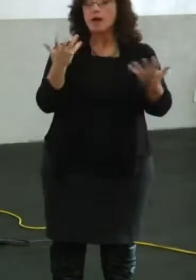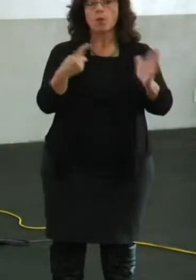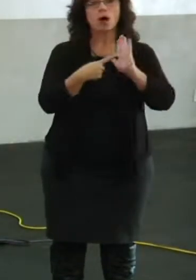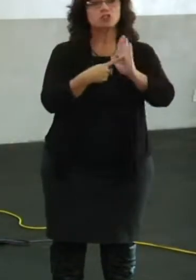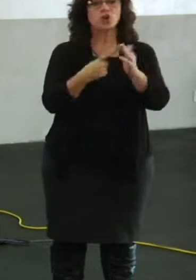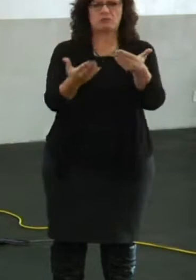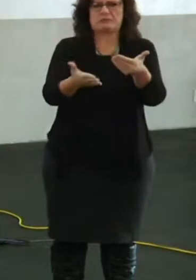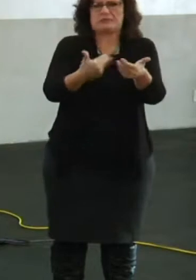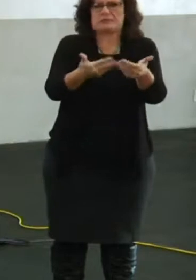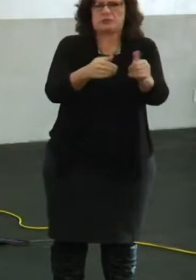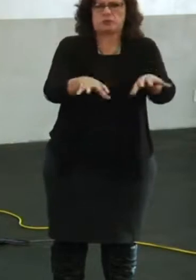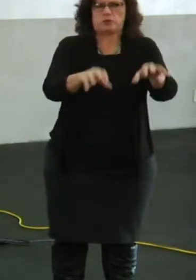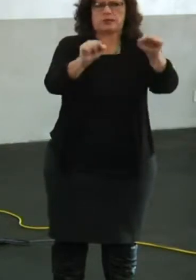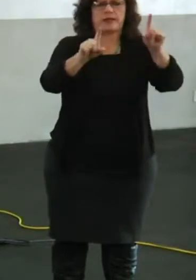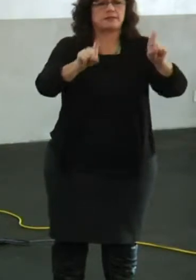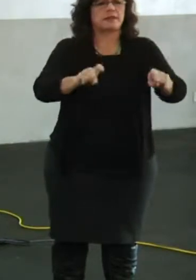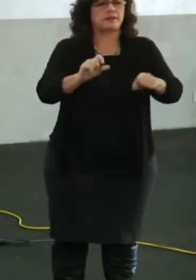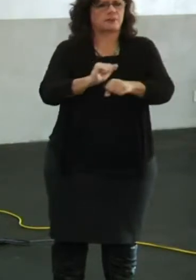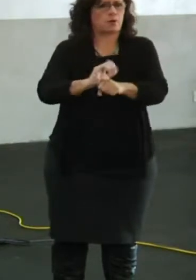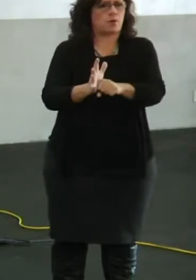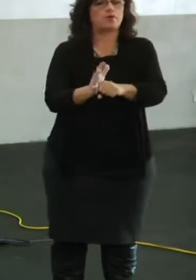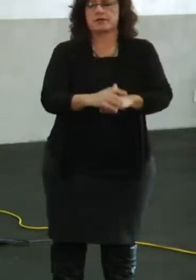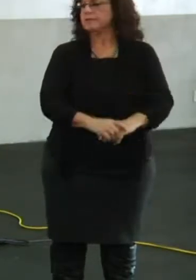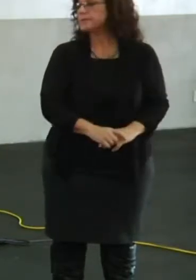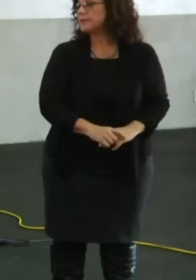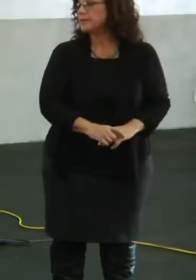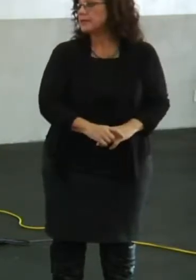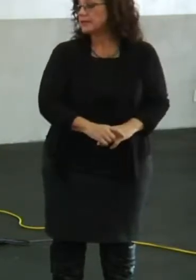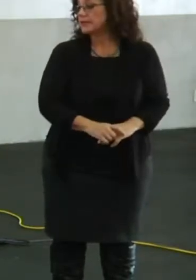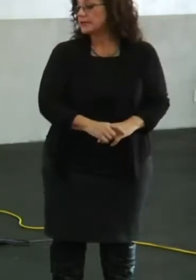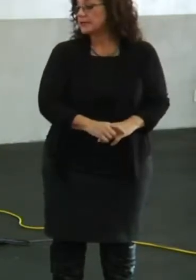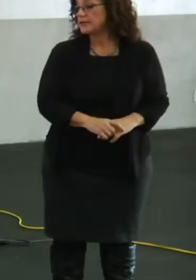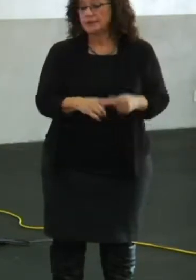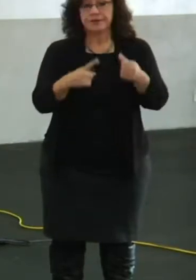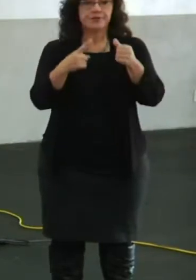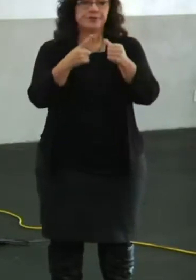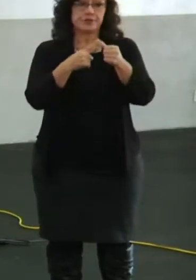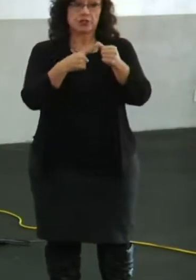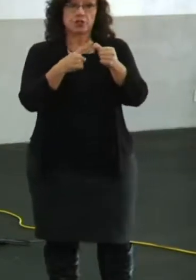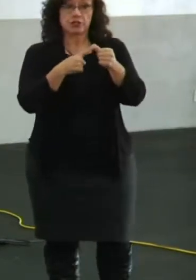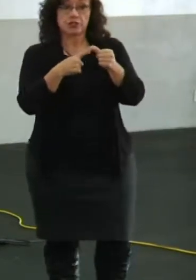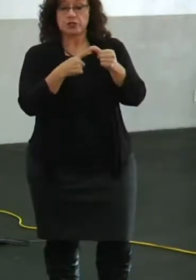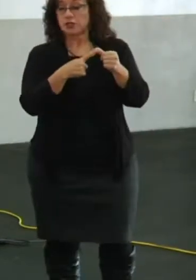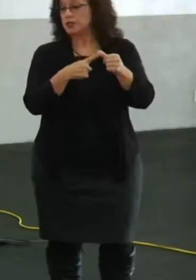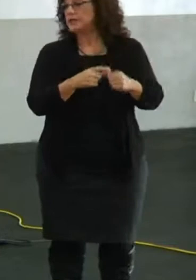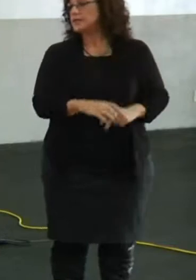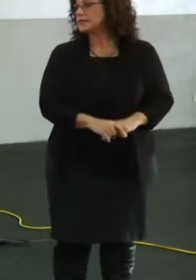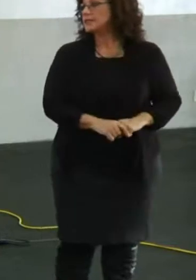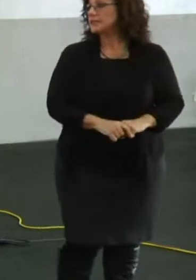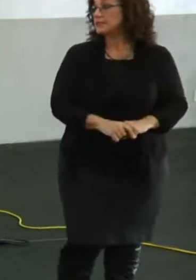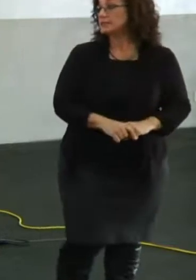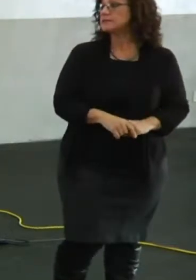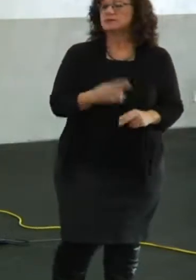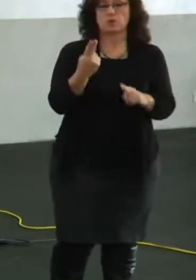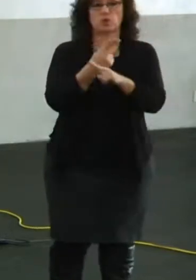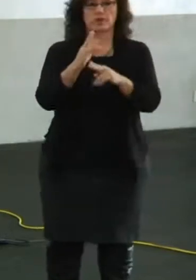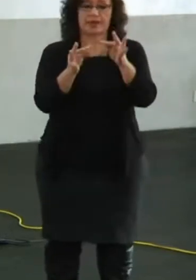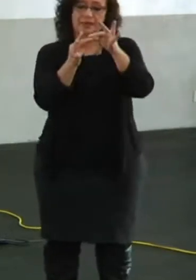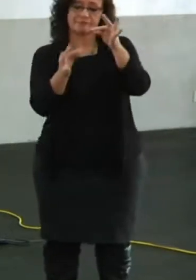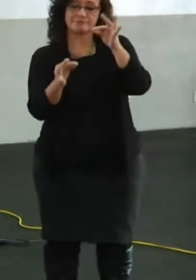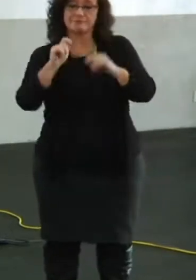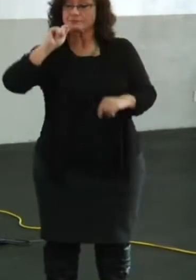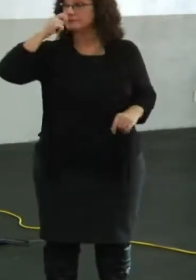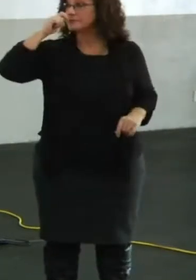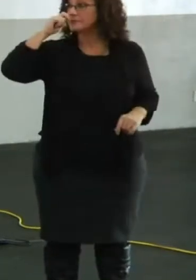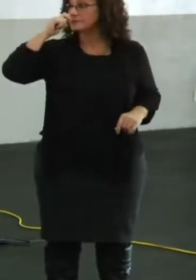is to get a COVID-19 test. So, first of all, you get a swab, you